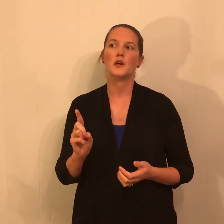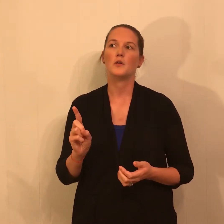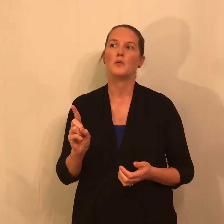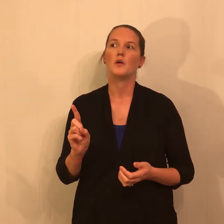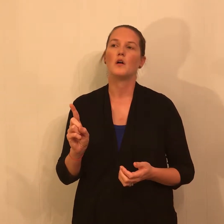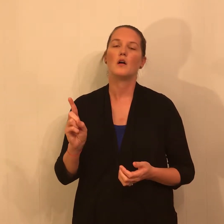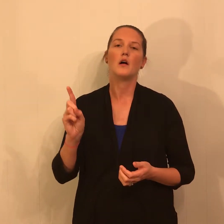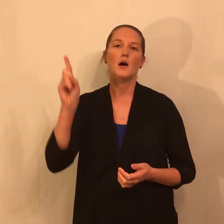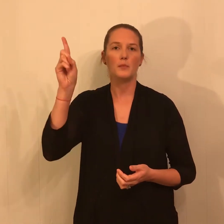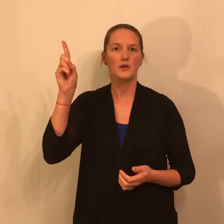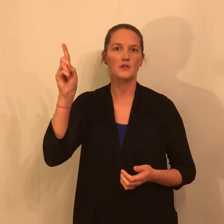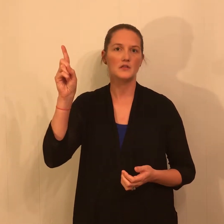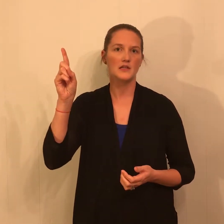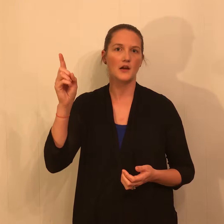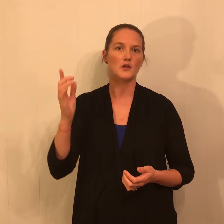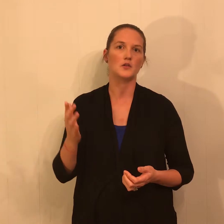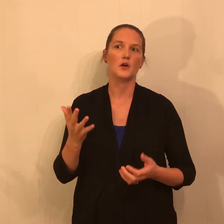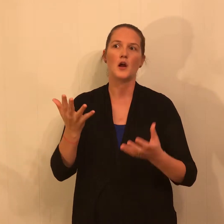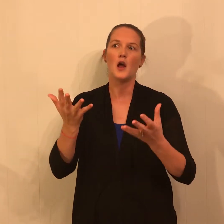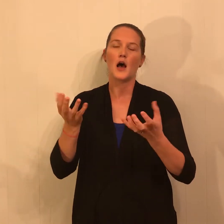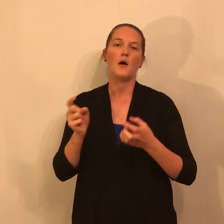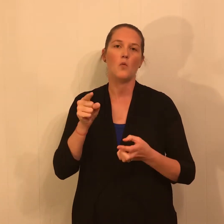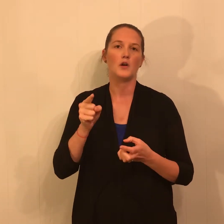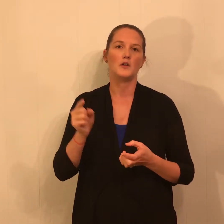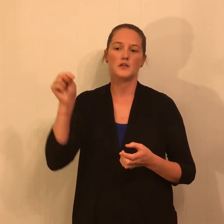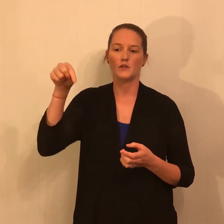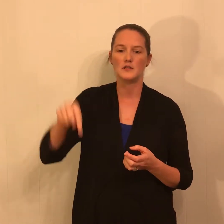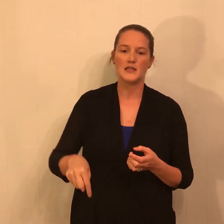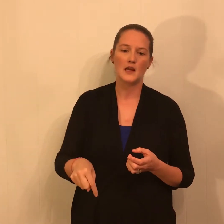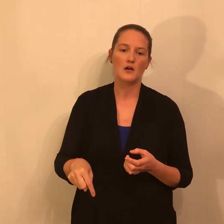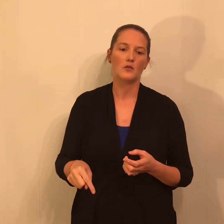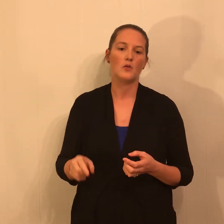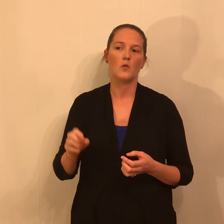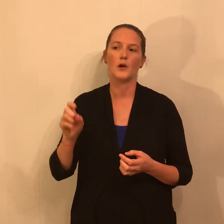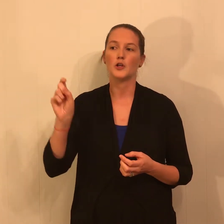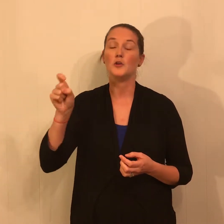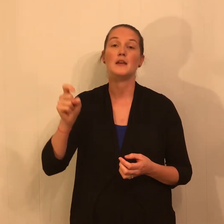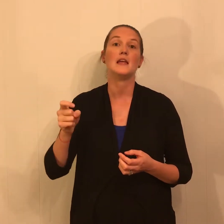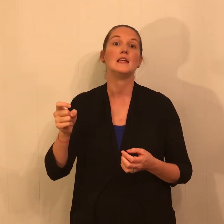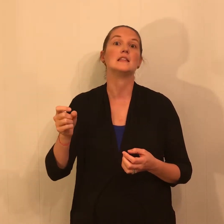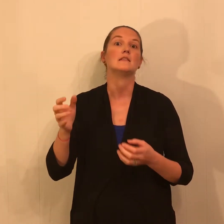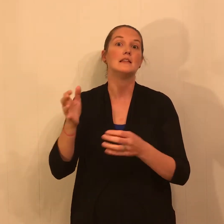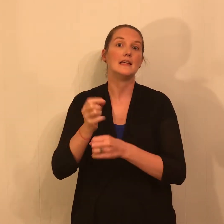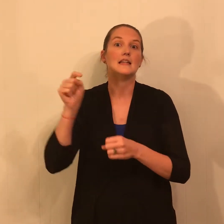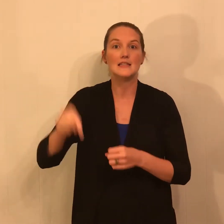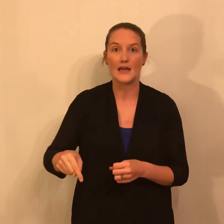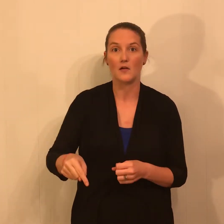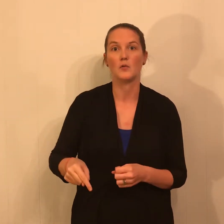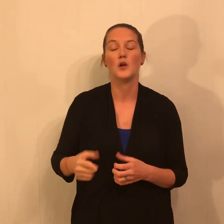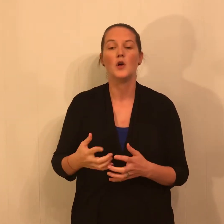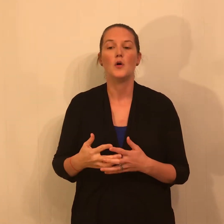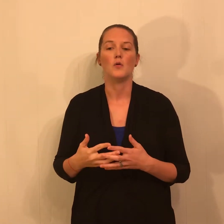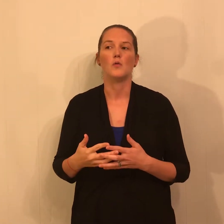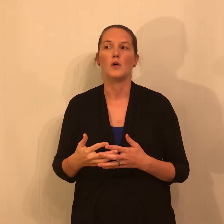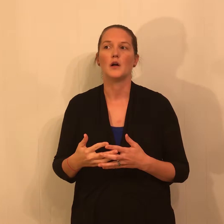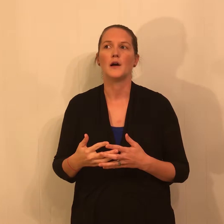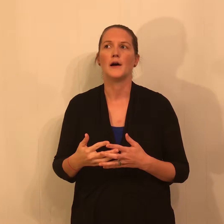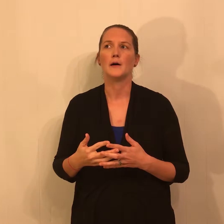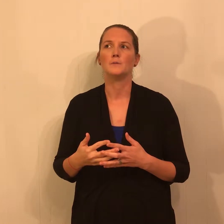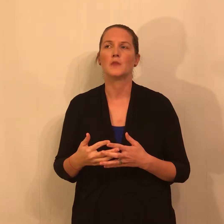go upstairs, or I want you to go down, or you need to get down, or if